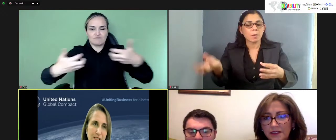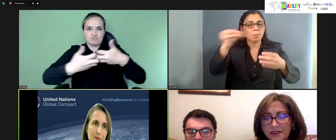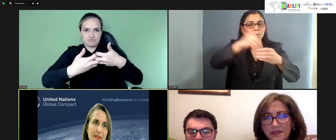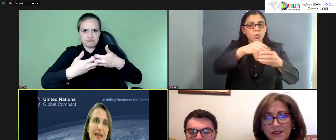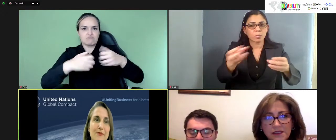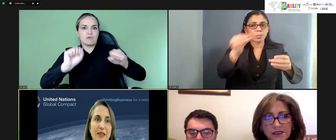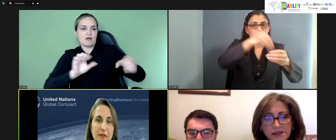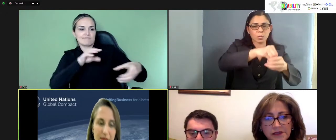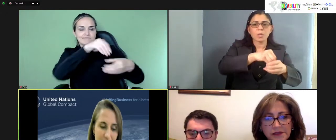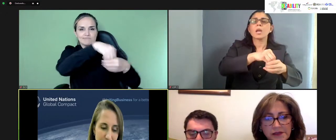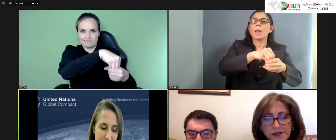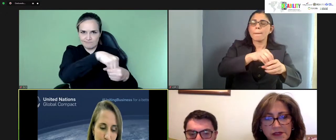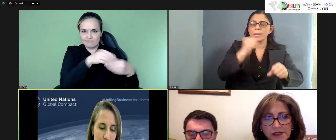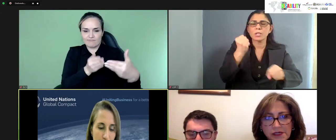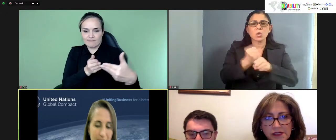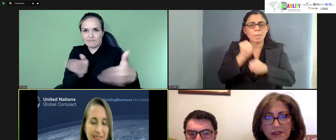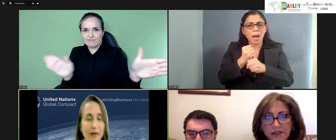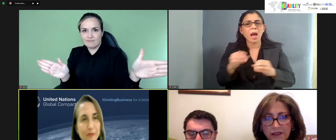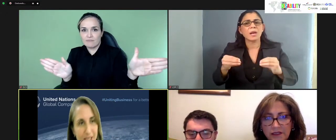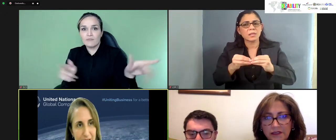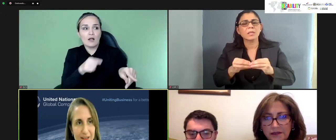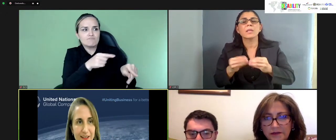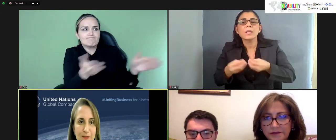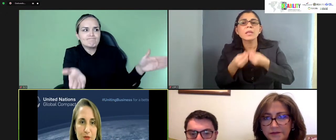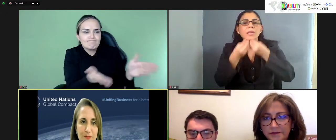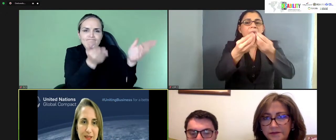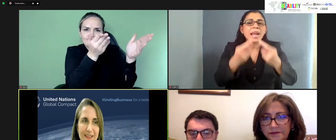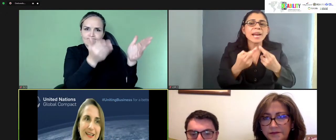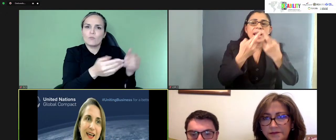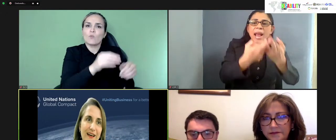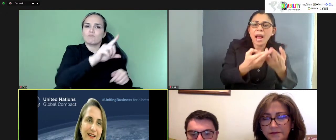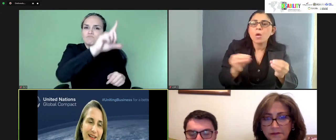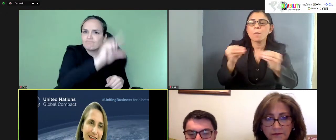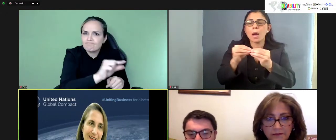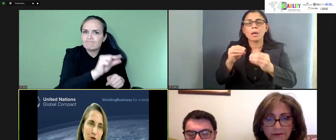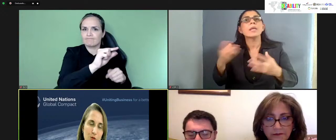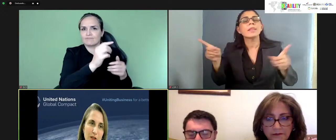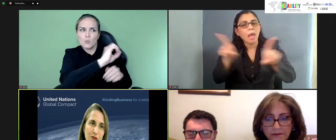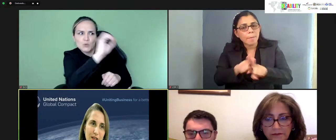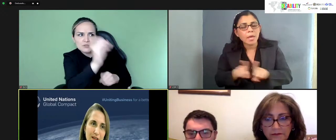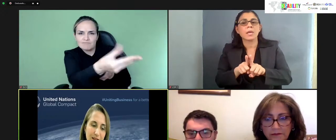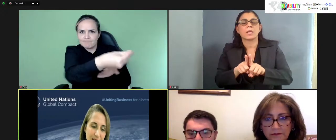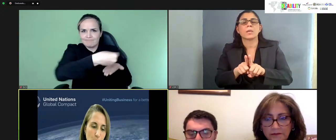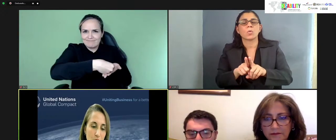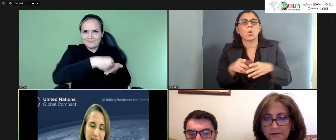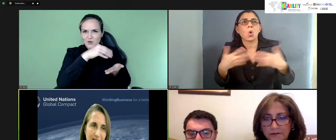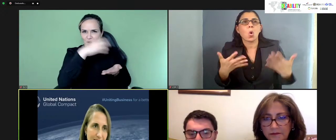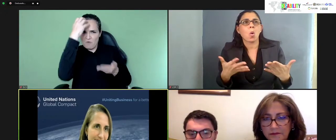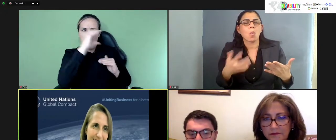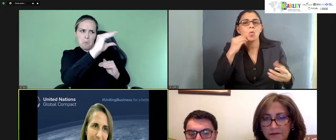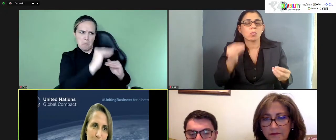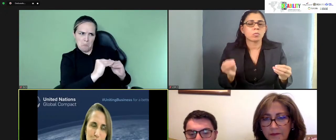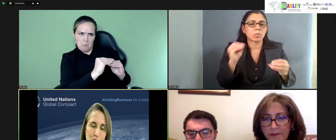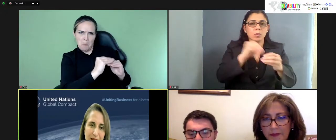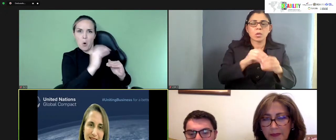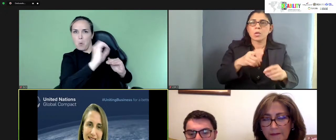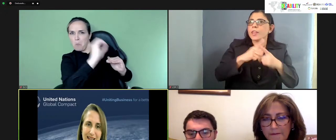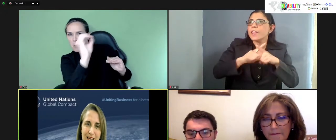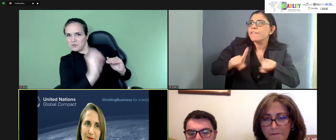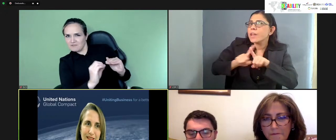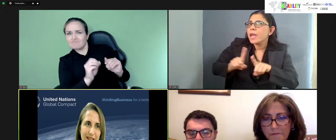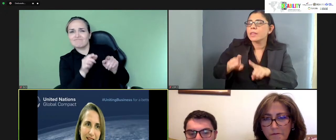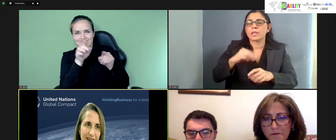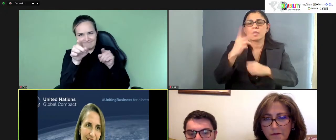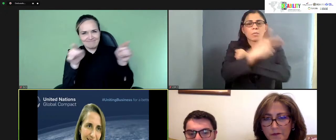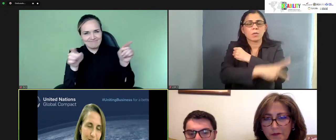public and private sector would incorporate people with disabilities through incentives and through the incorporation of